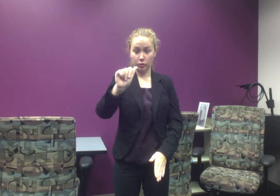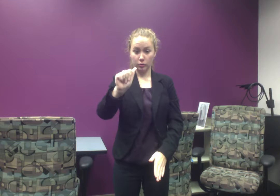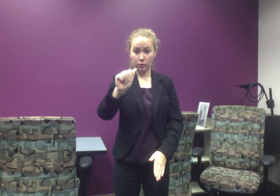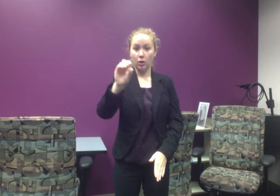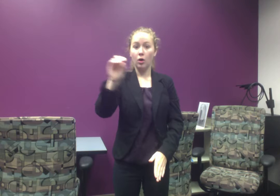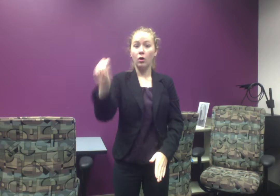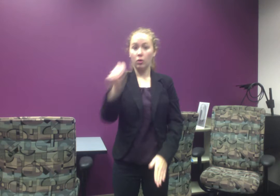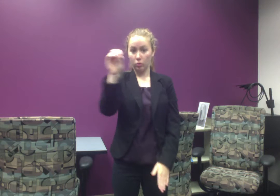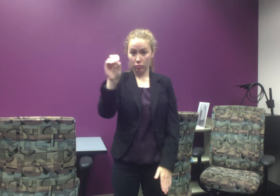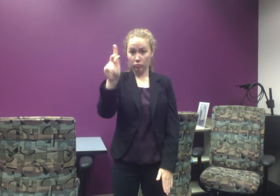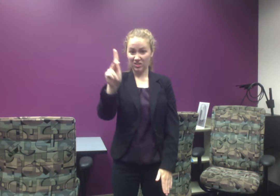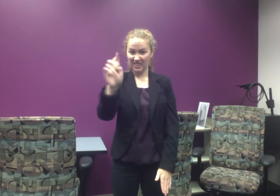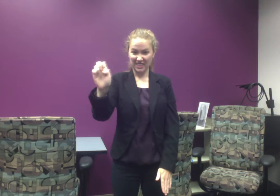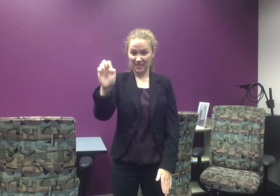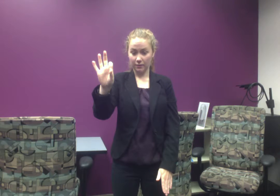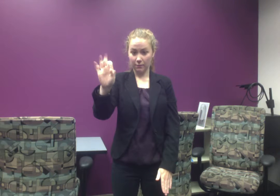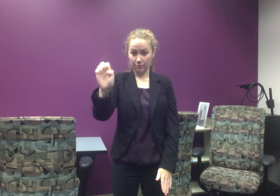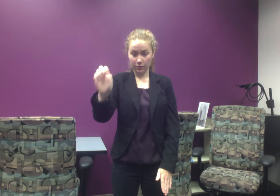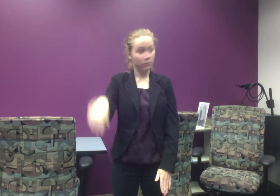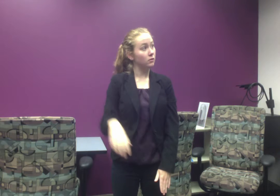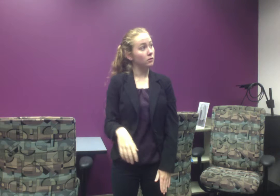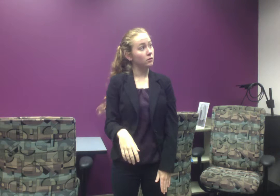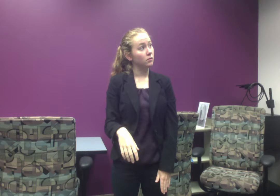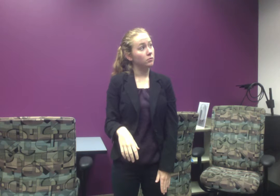O'Keeffe. I always pretend like I'm sneezing.